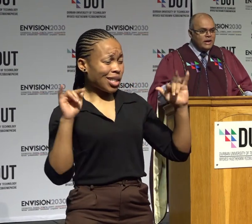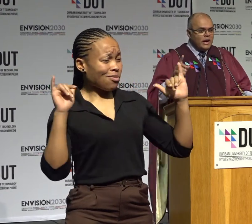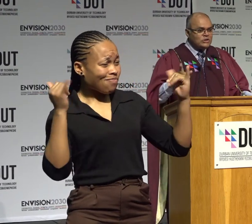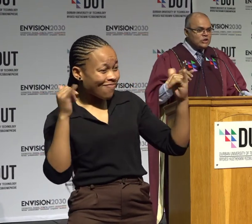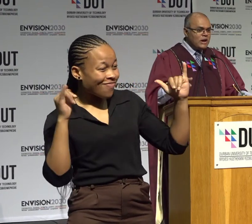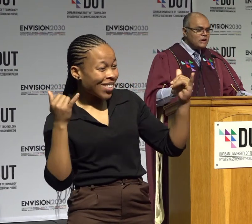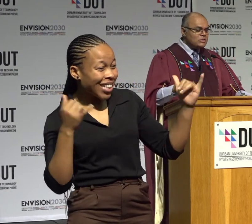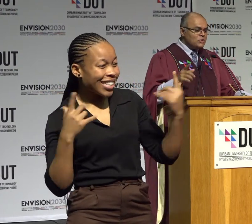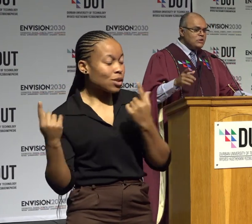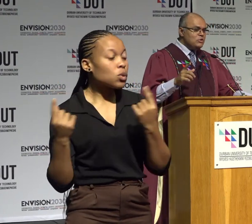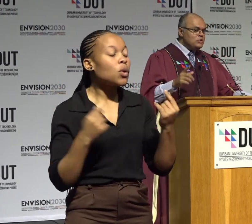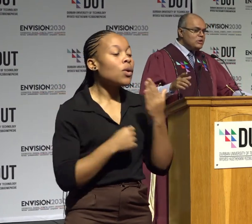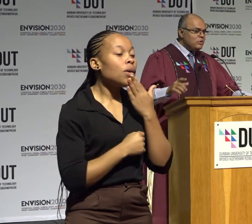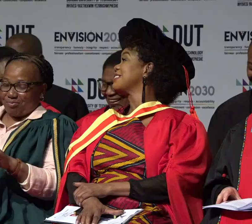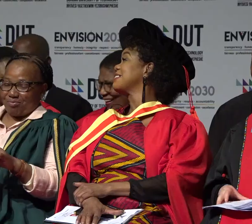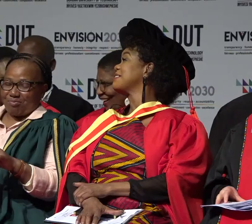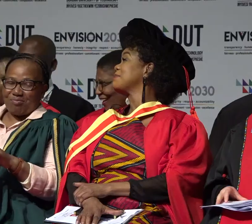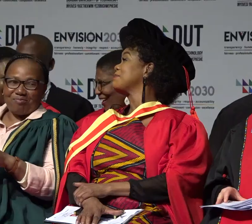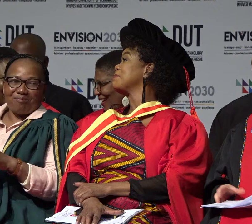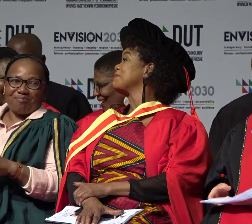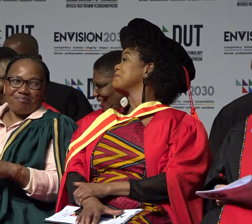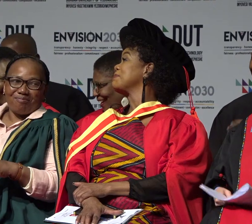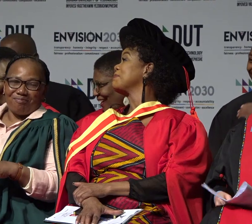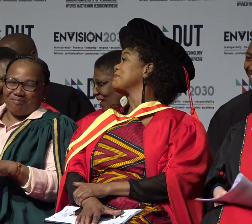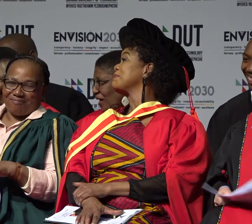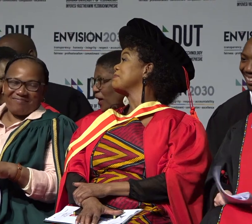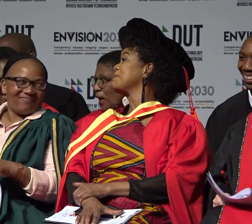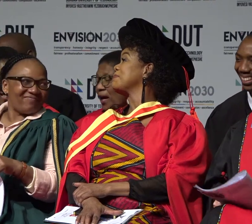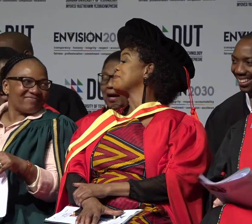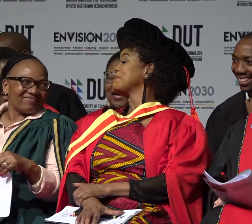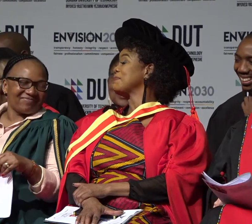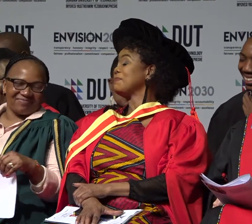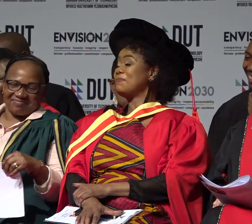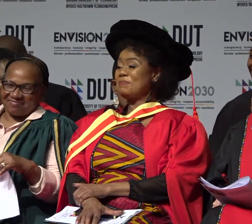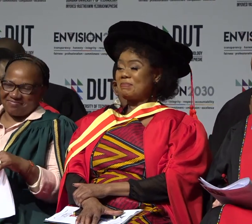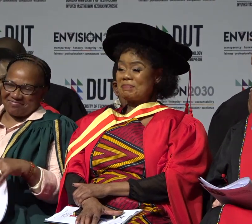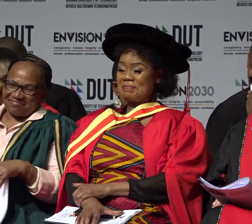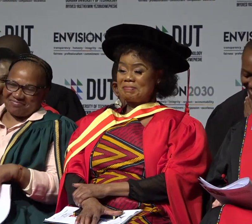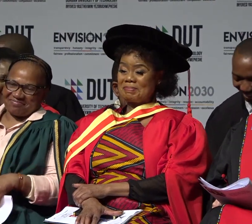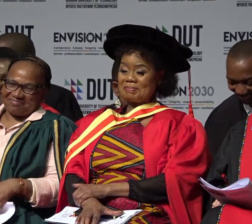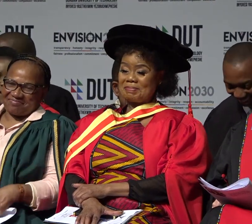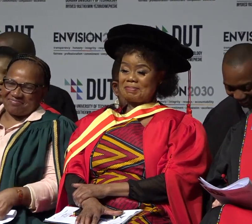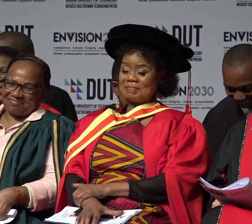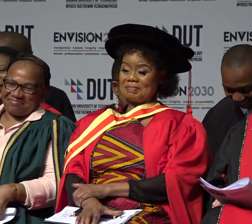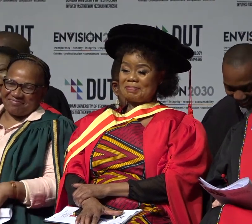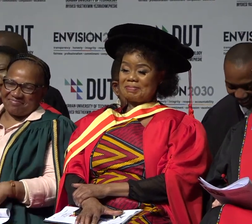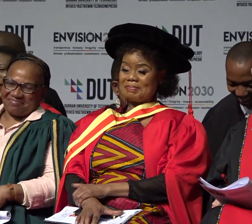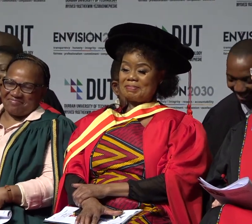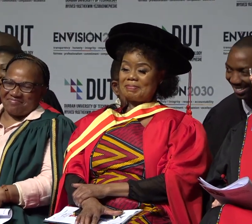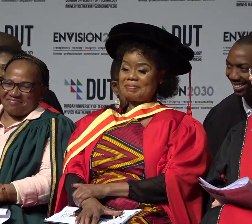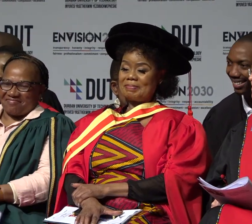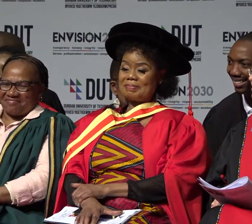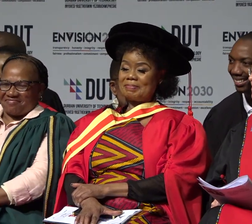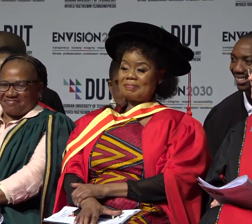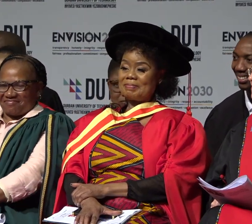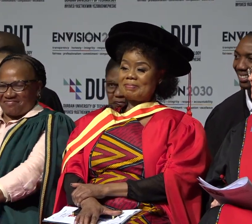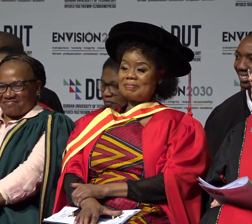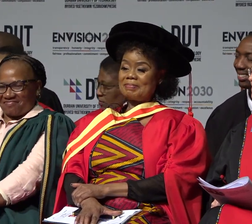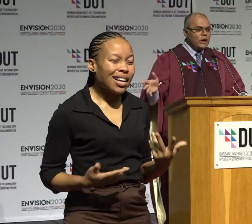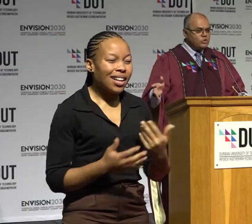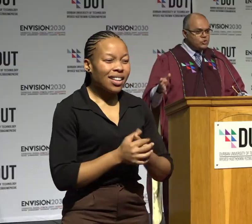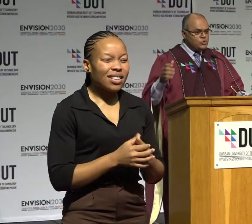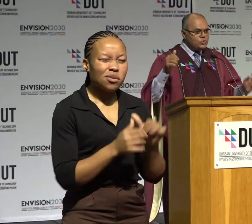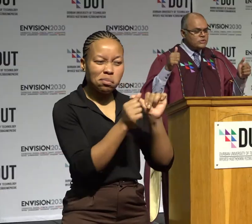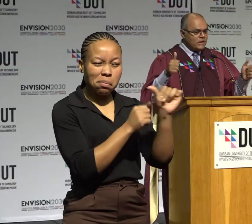going, hashtag us on DUTGrad22. Don't forget. And thankfully, we had no major incidences. One or two brave